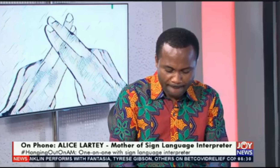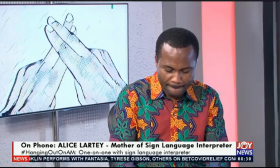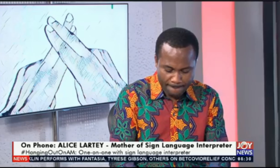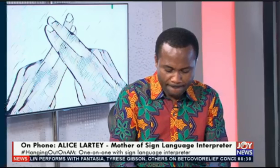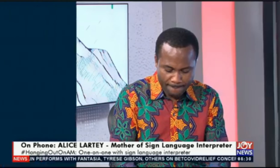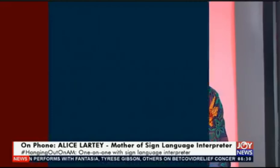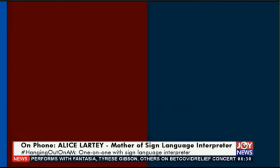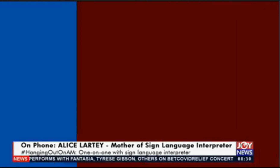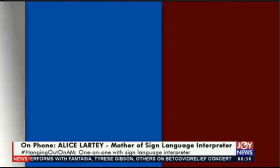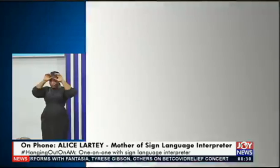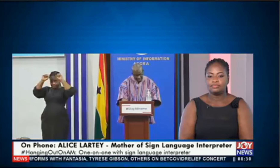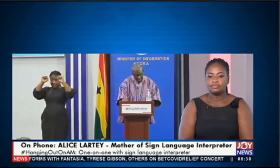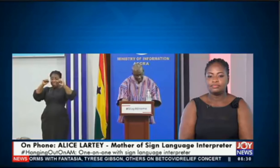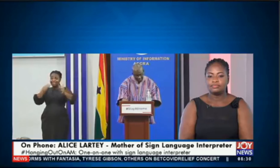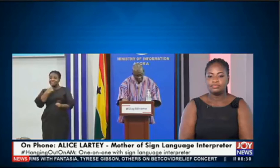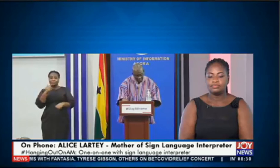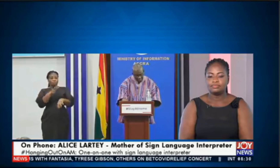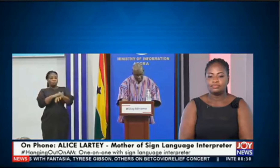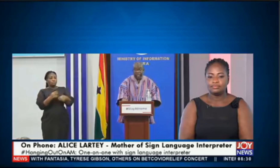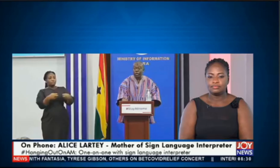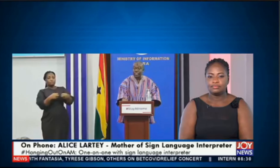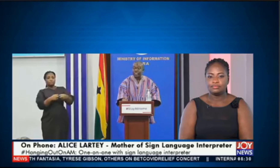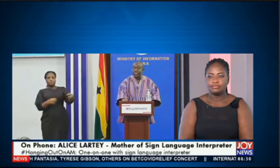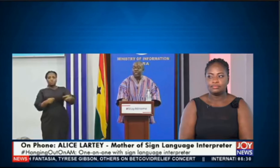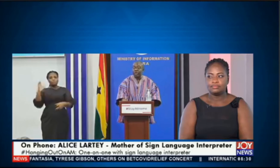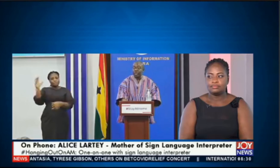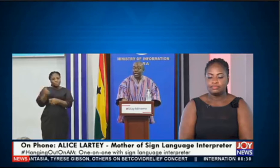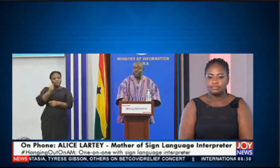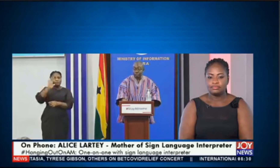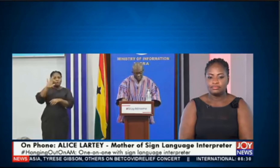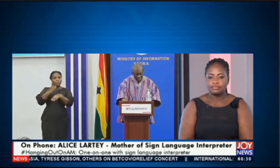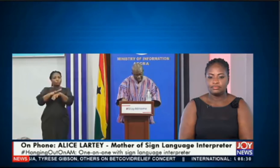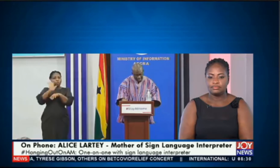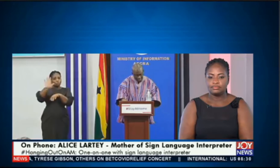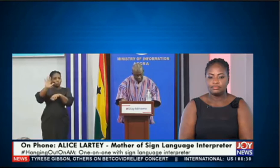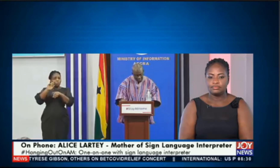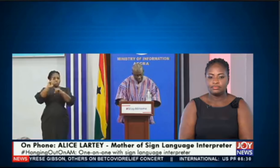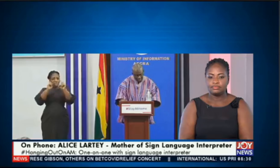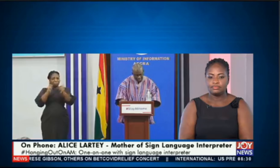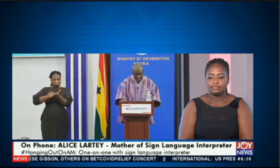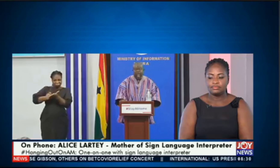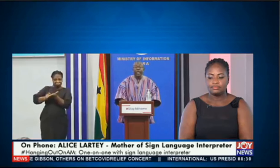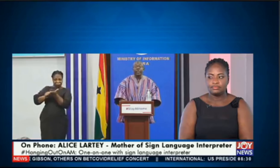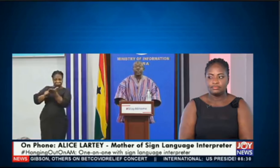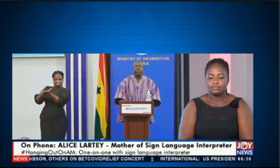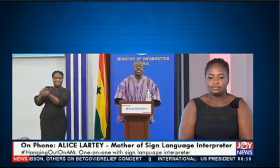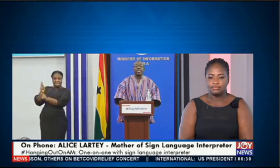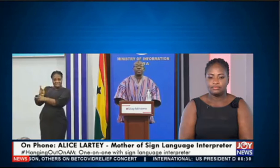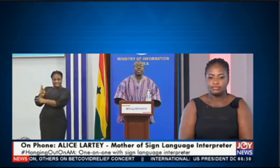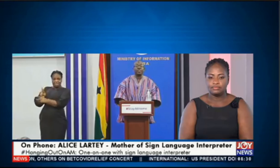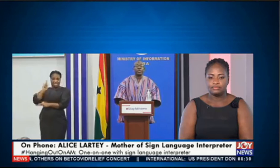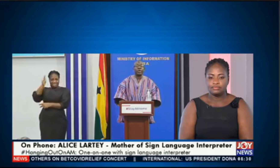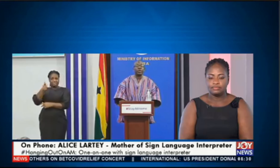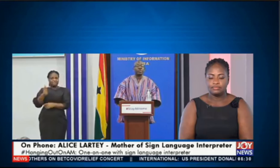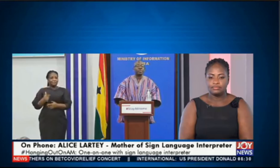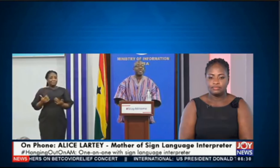As I said, I thank the good Lord Almighty for bringing and the church, it's our Road Church of